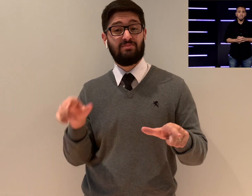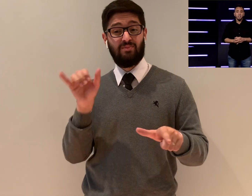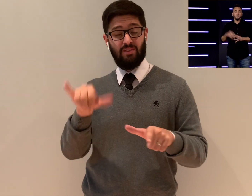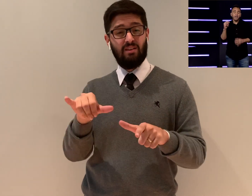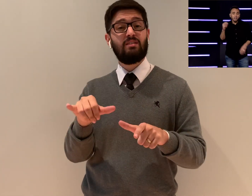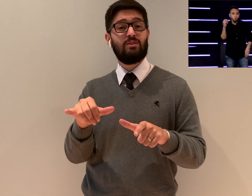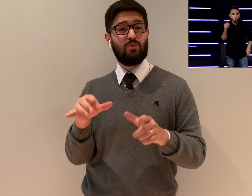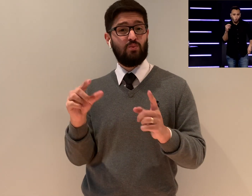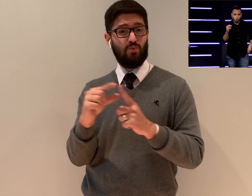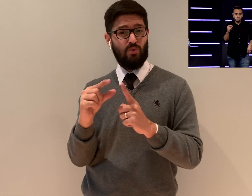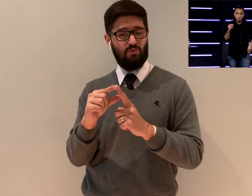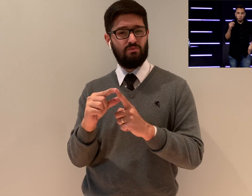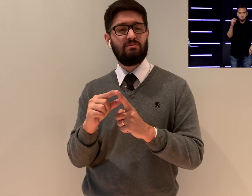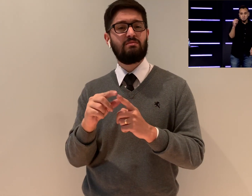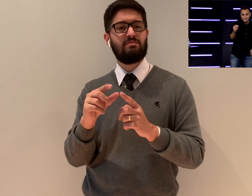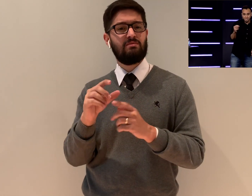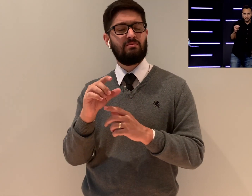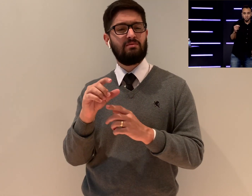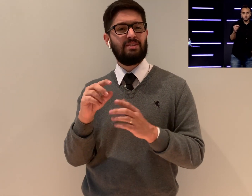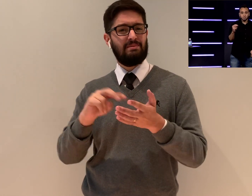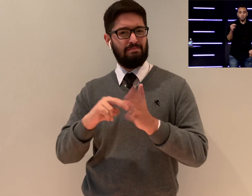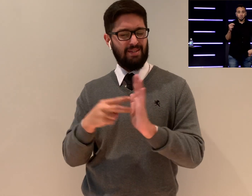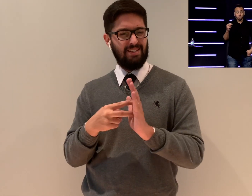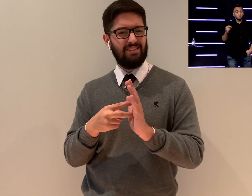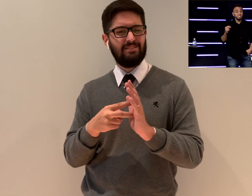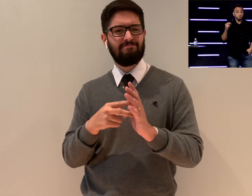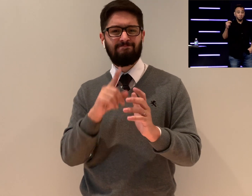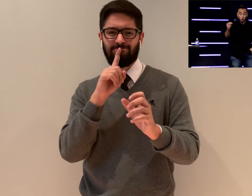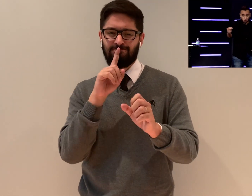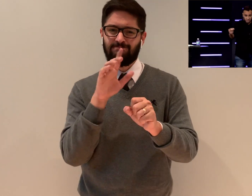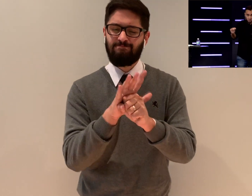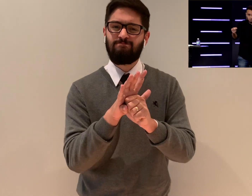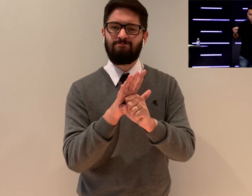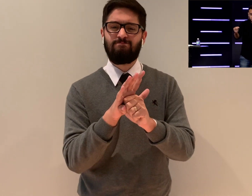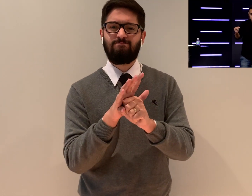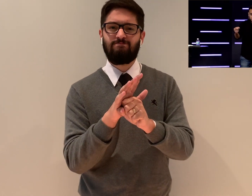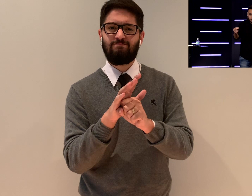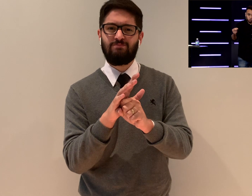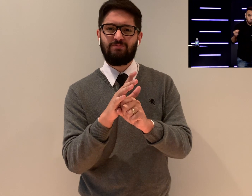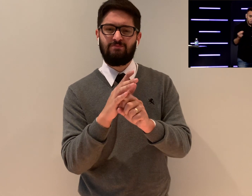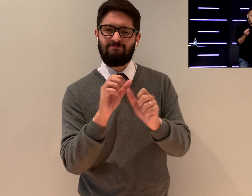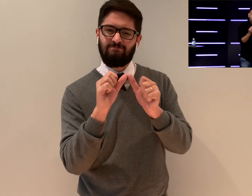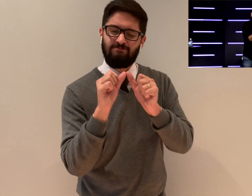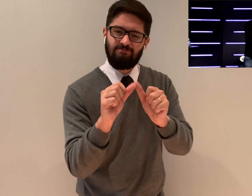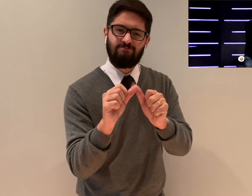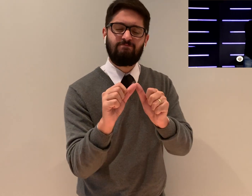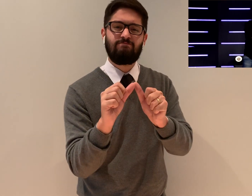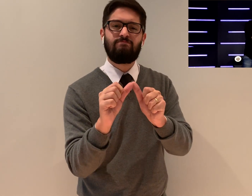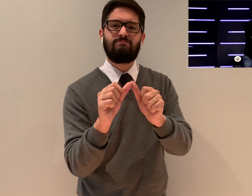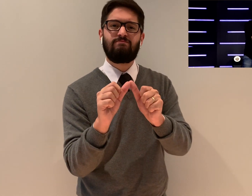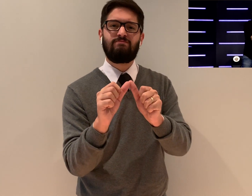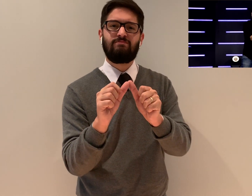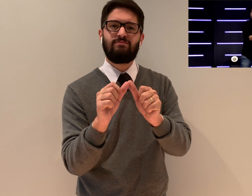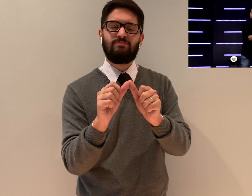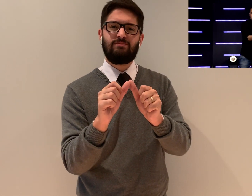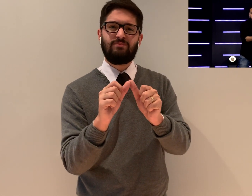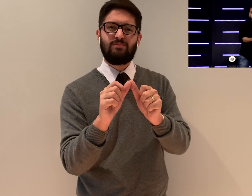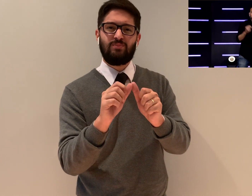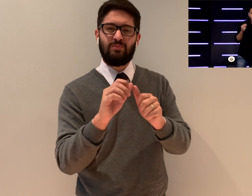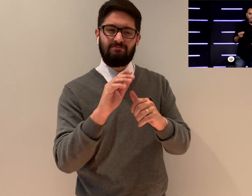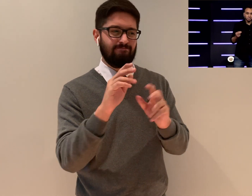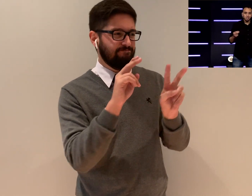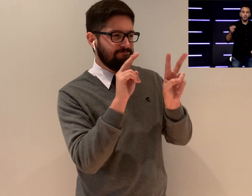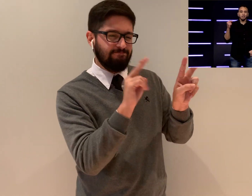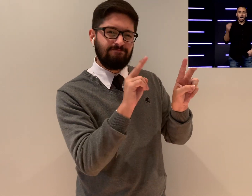languages. That word means to be devoted, to be constant, and